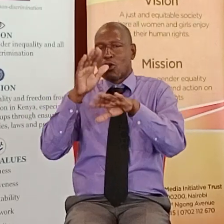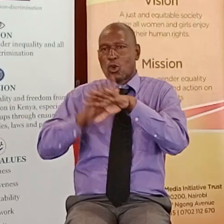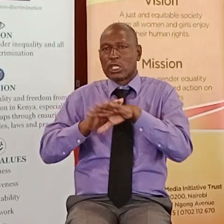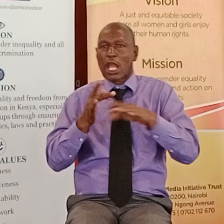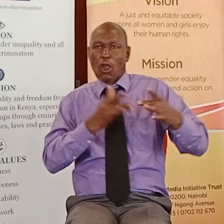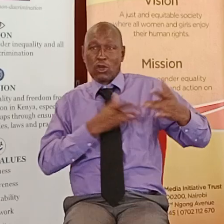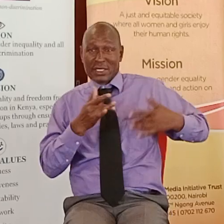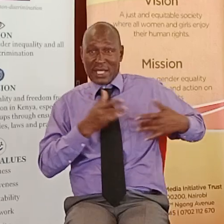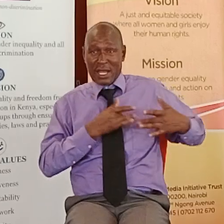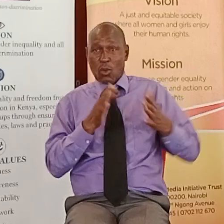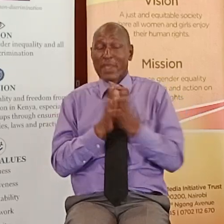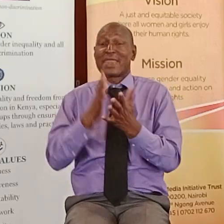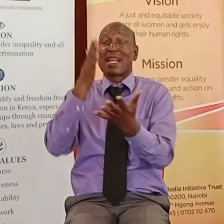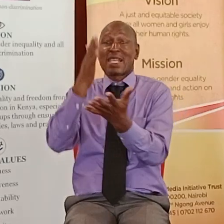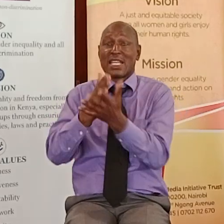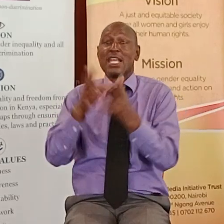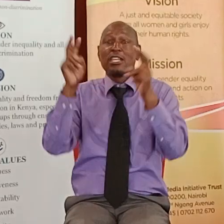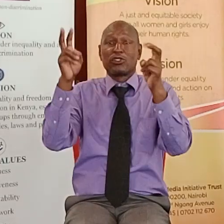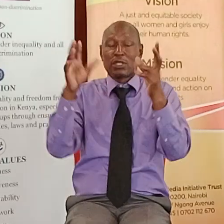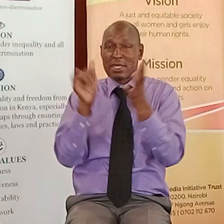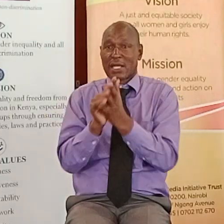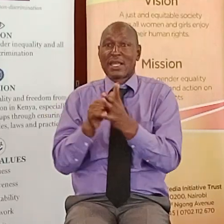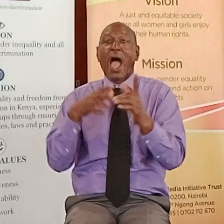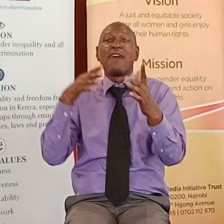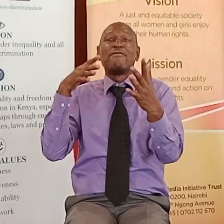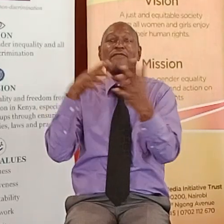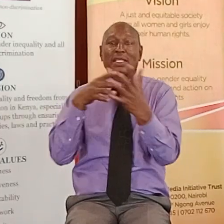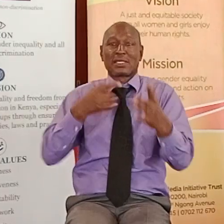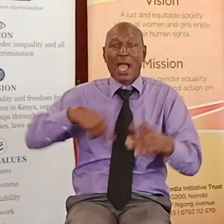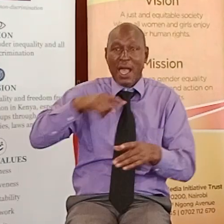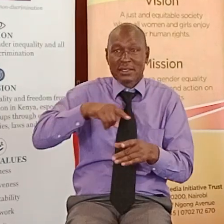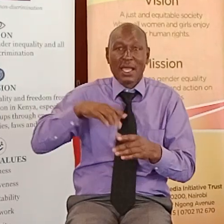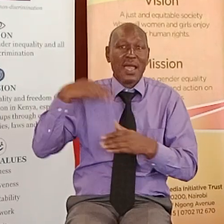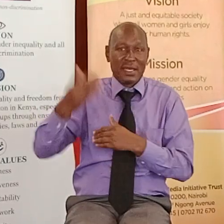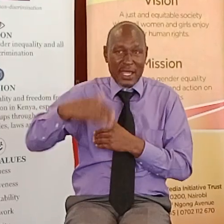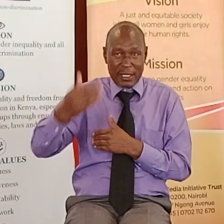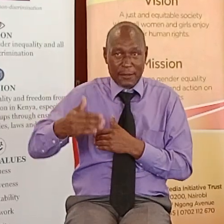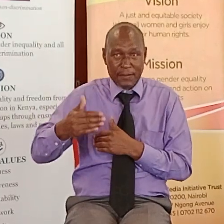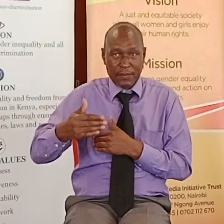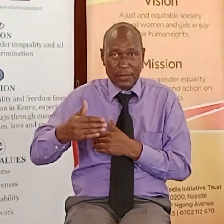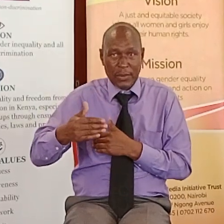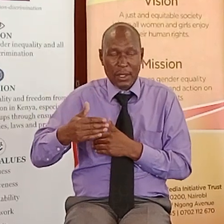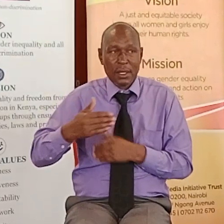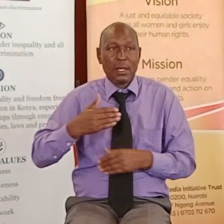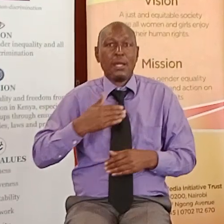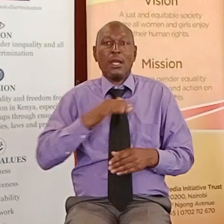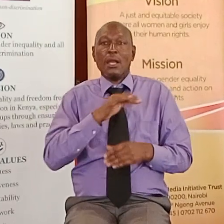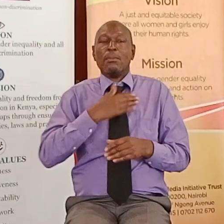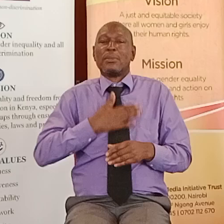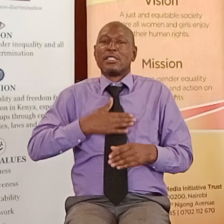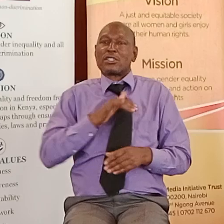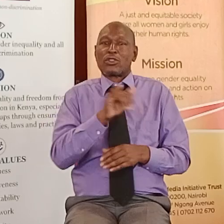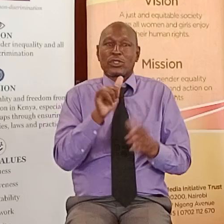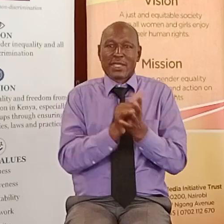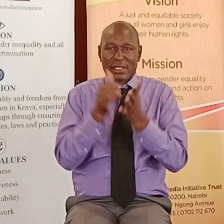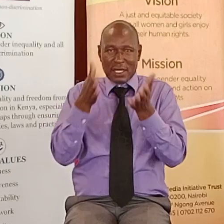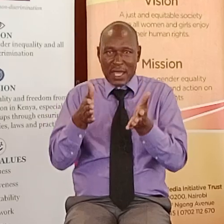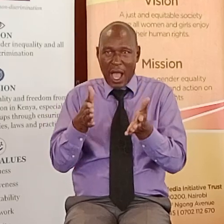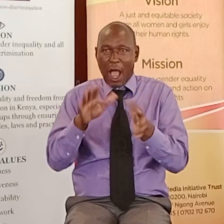to discuss in this space today, in that space. Please, those of us who are here and who will make their way into that